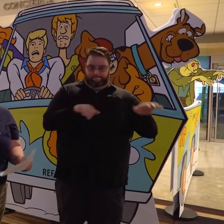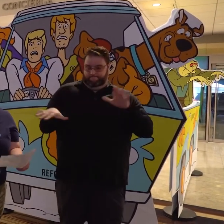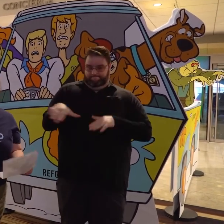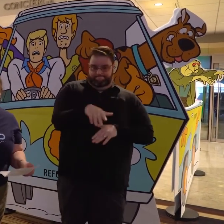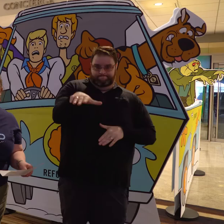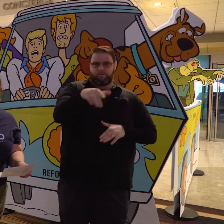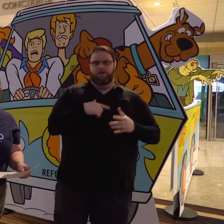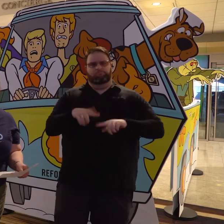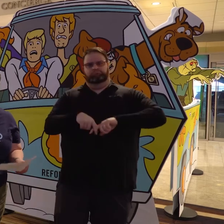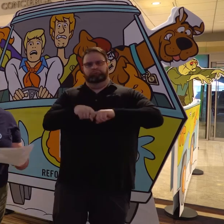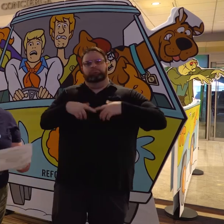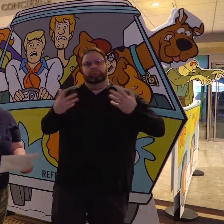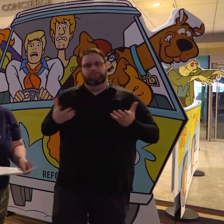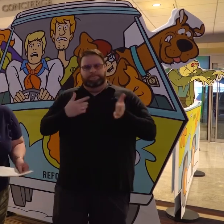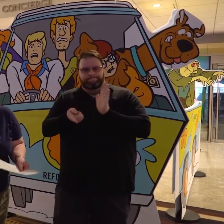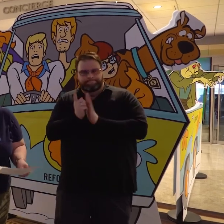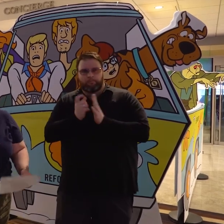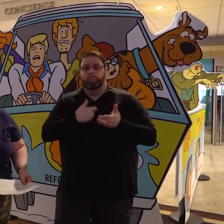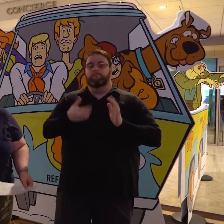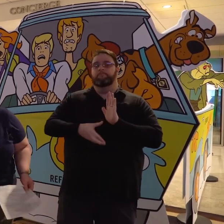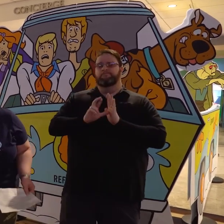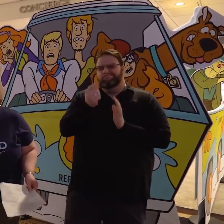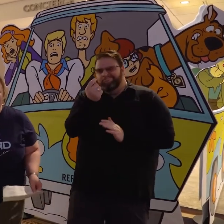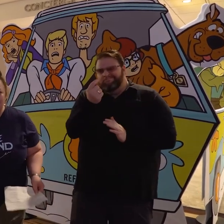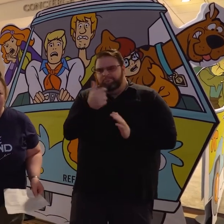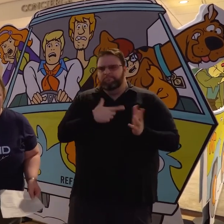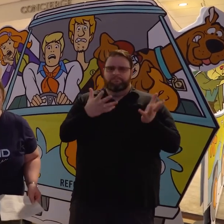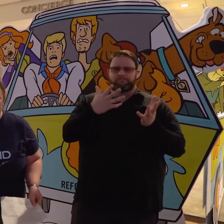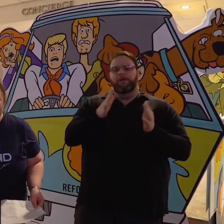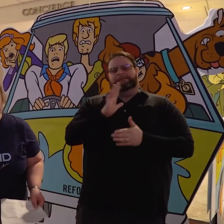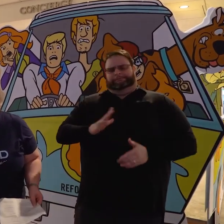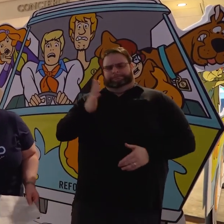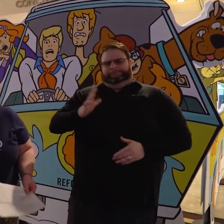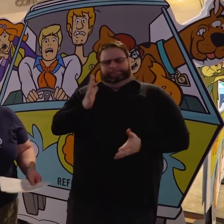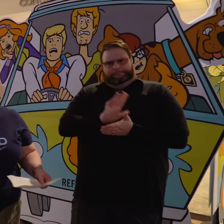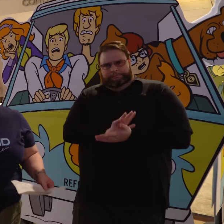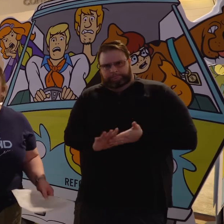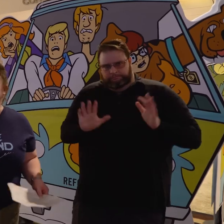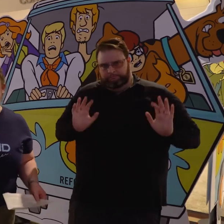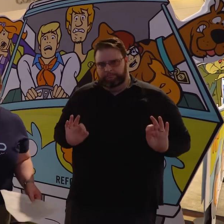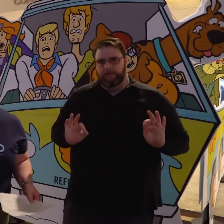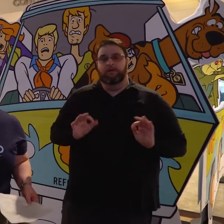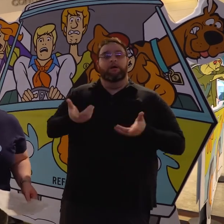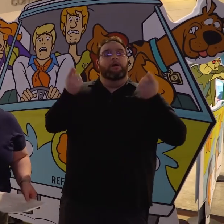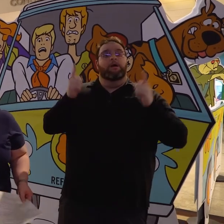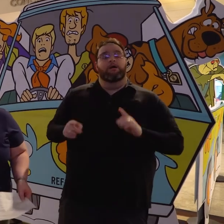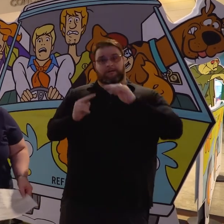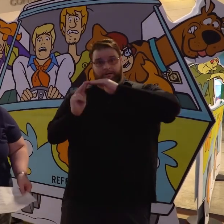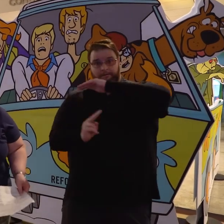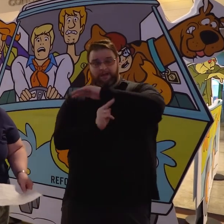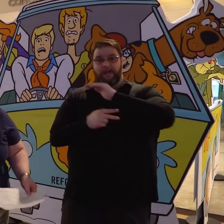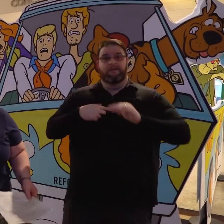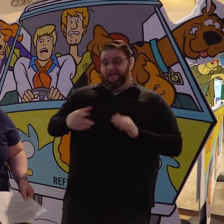So while we're paused here for a second, I just want to go over a little bit of con etiquette about these things. Don't stop on either